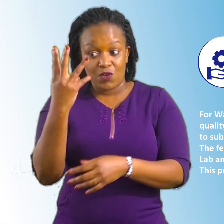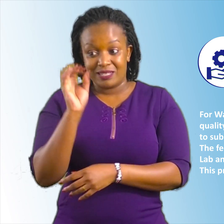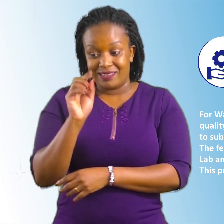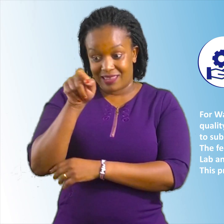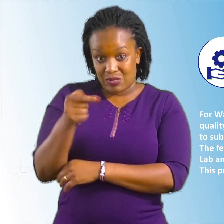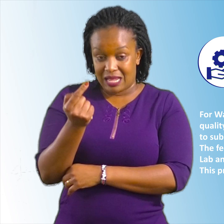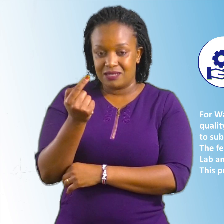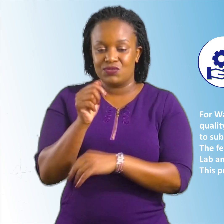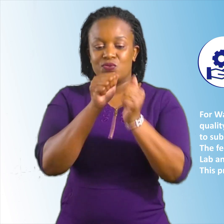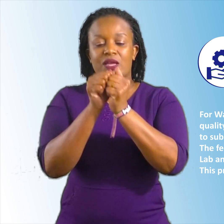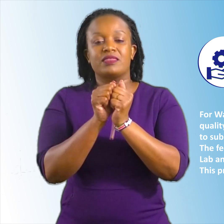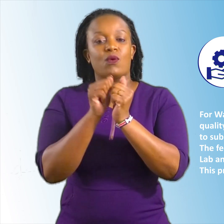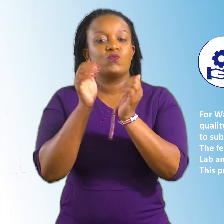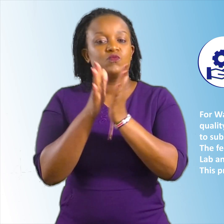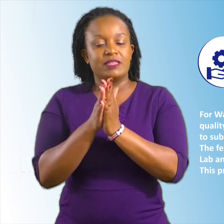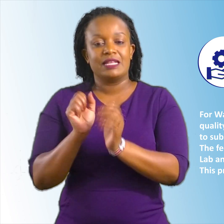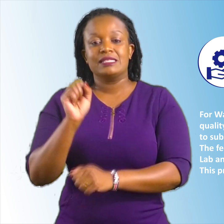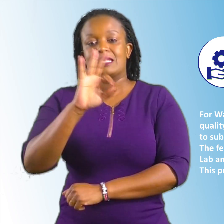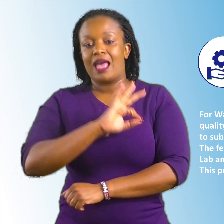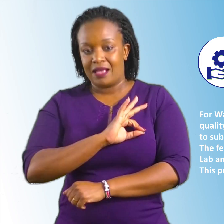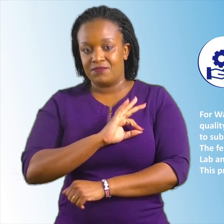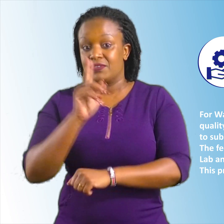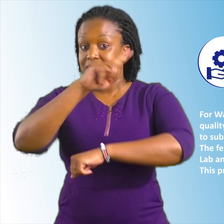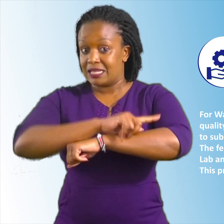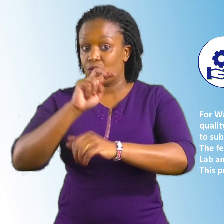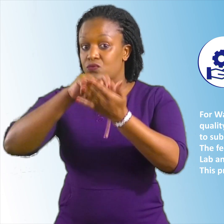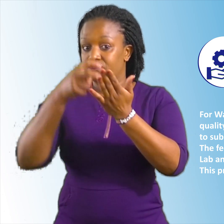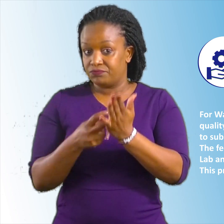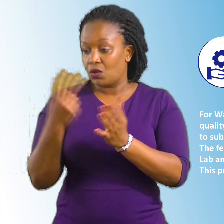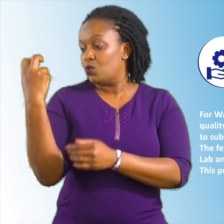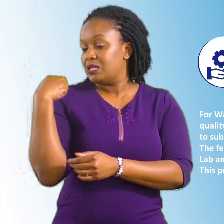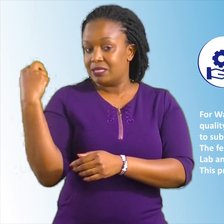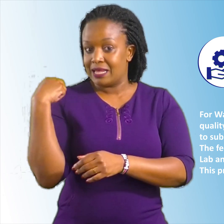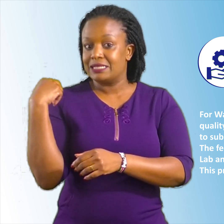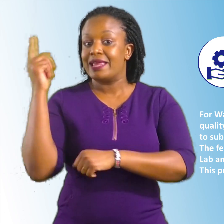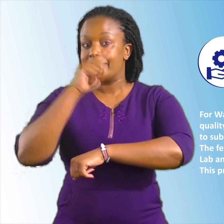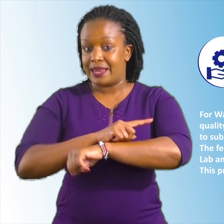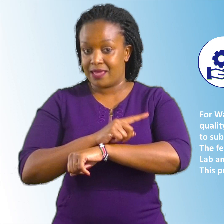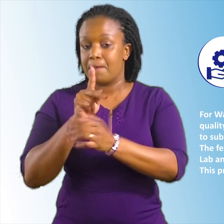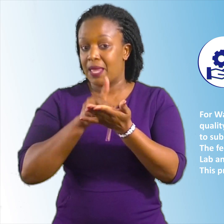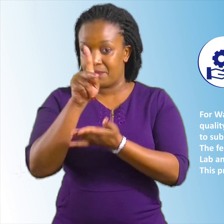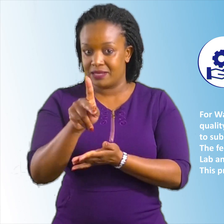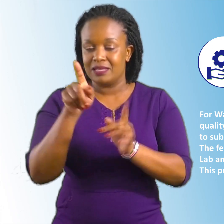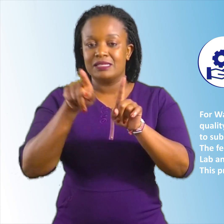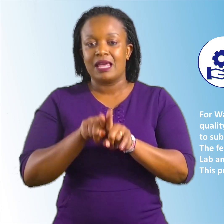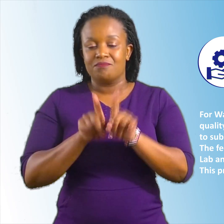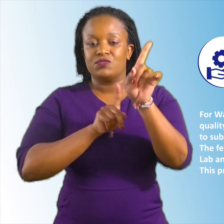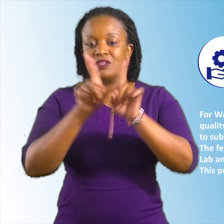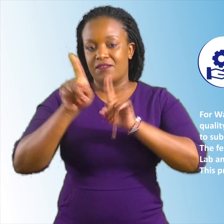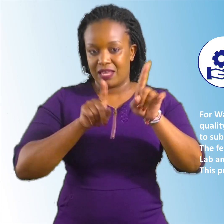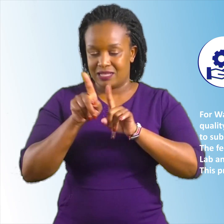40,000 along with staff days depending on the contracted consultancy day rate and AA rates for